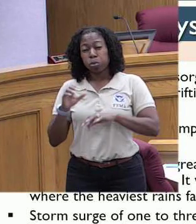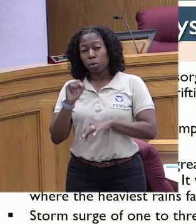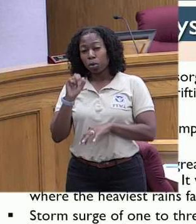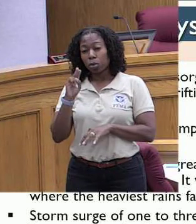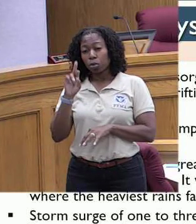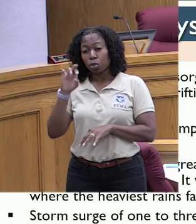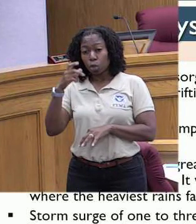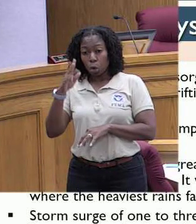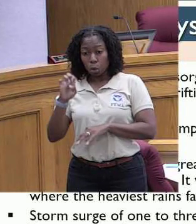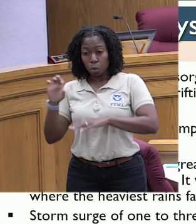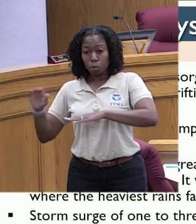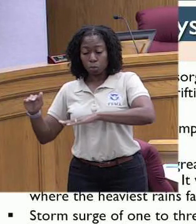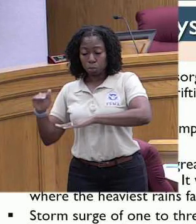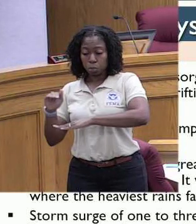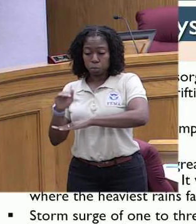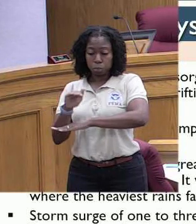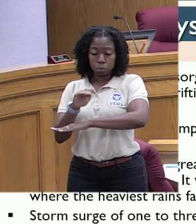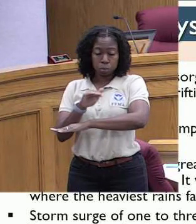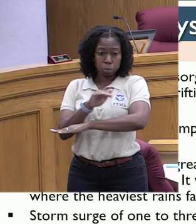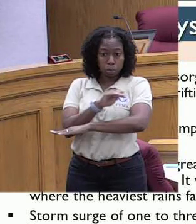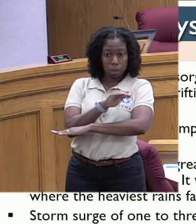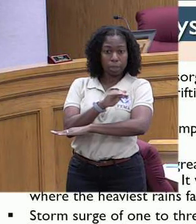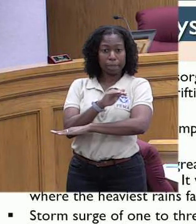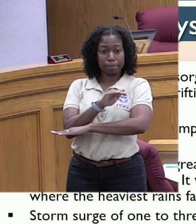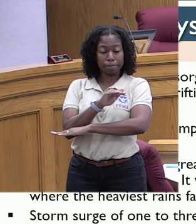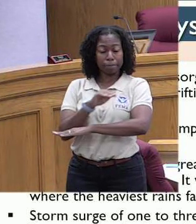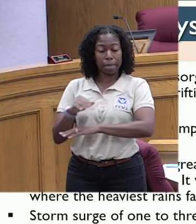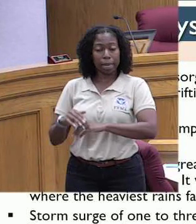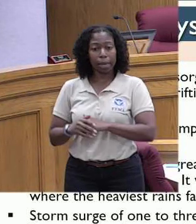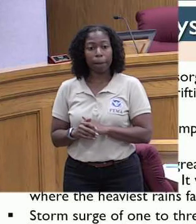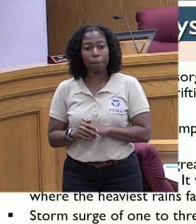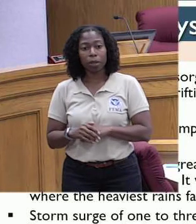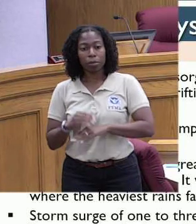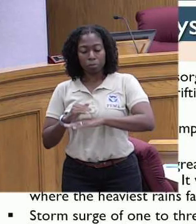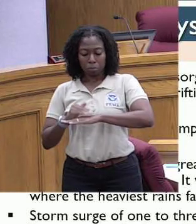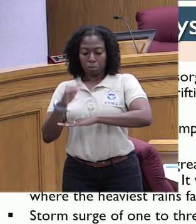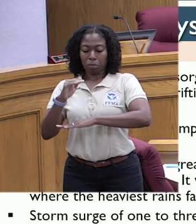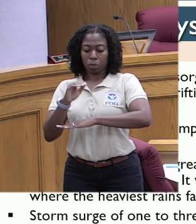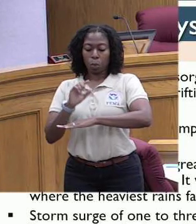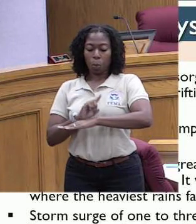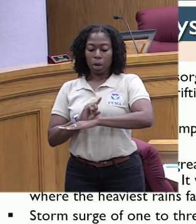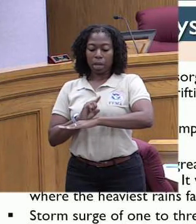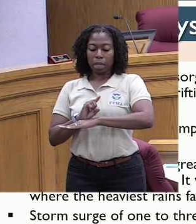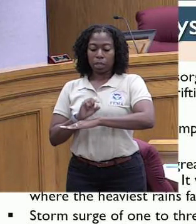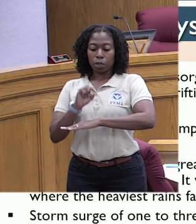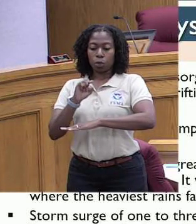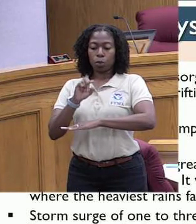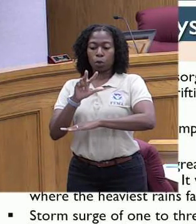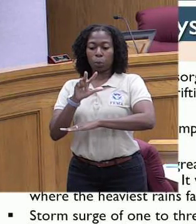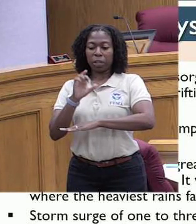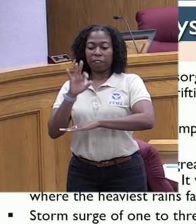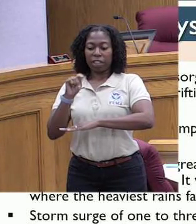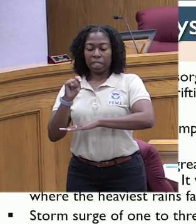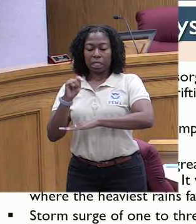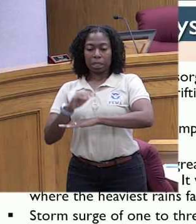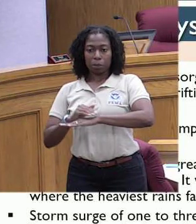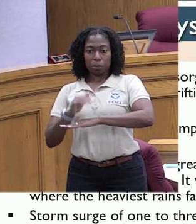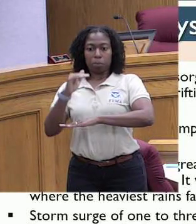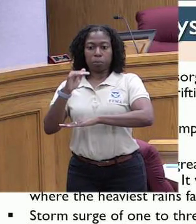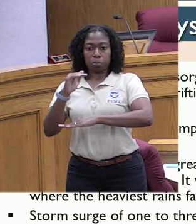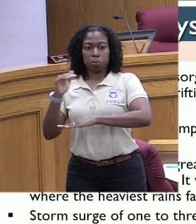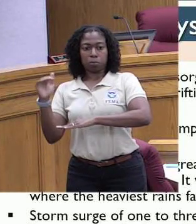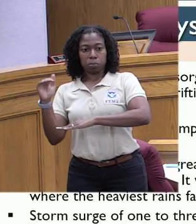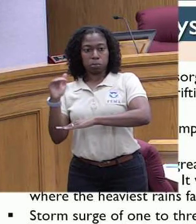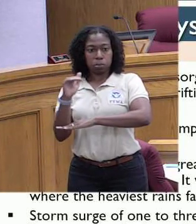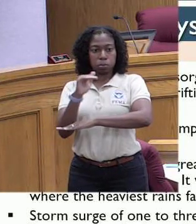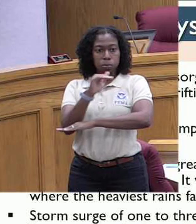still feeling good about that. 9 out of 10 on the surge, running 1 to 3 feet above normal. And the tornado threat is kind of a toss-up. If